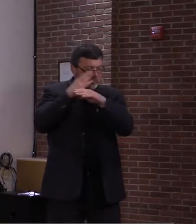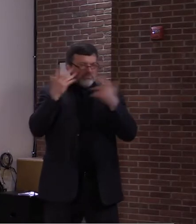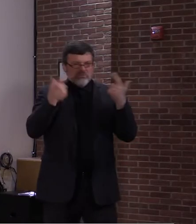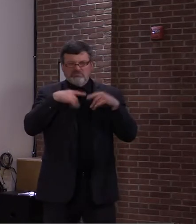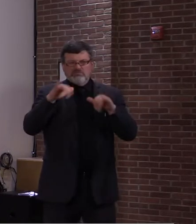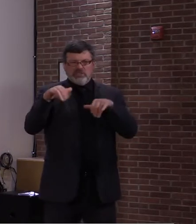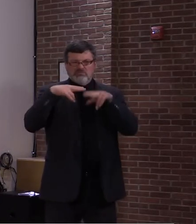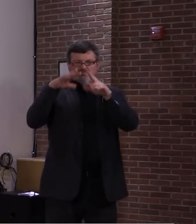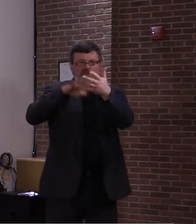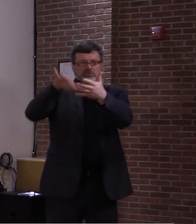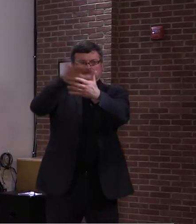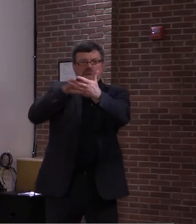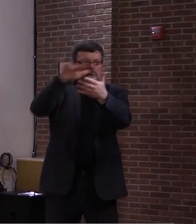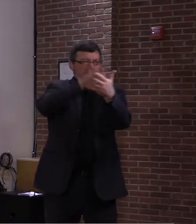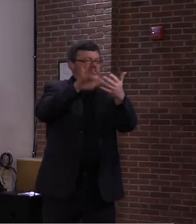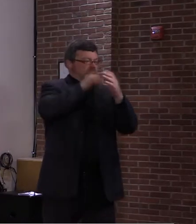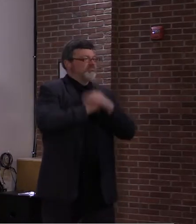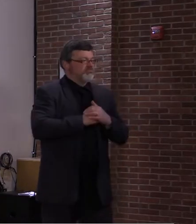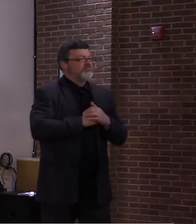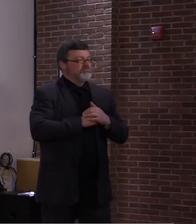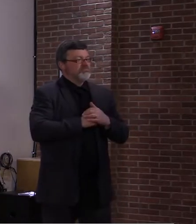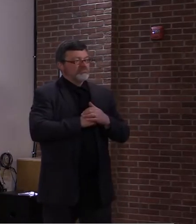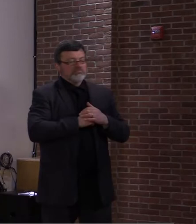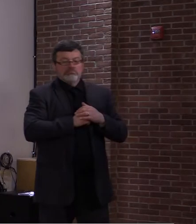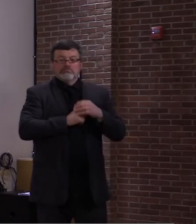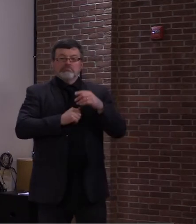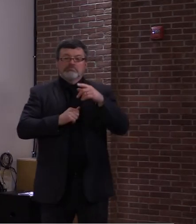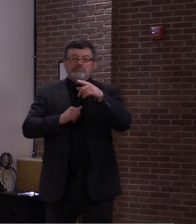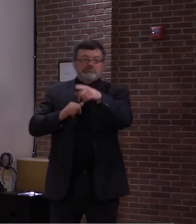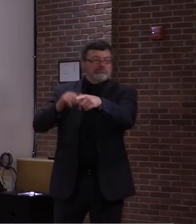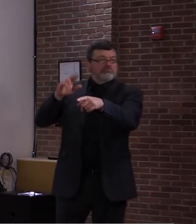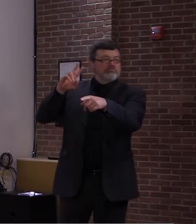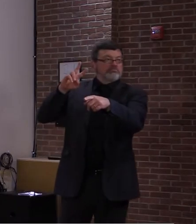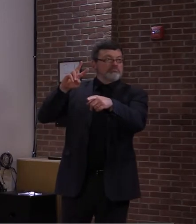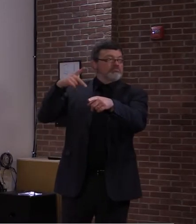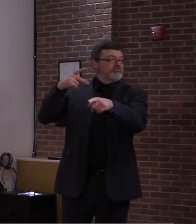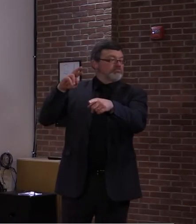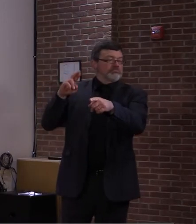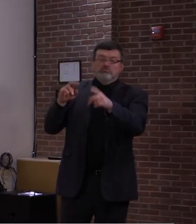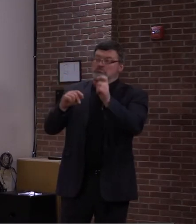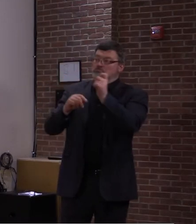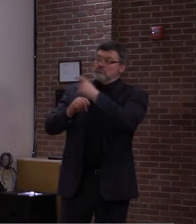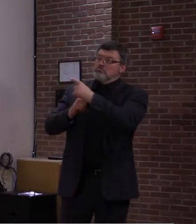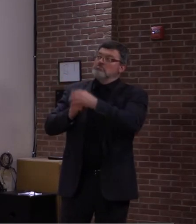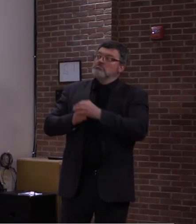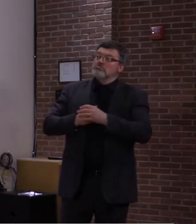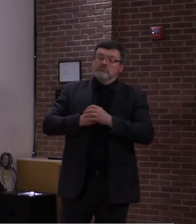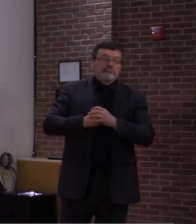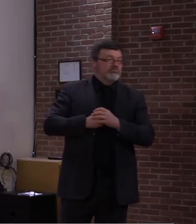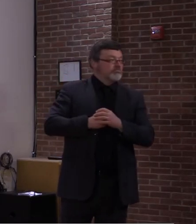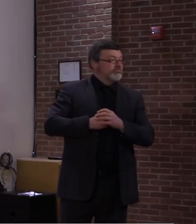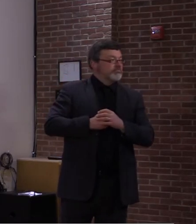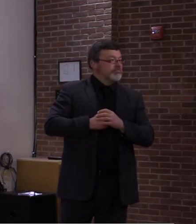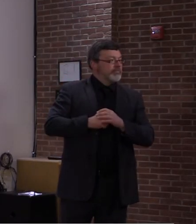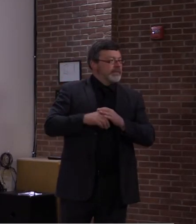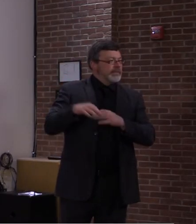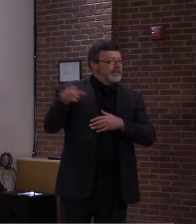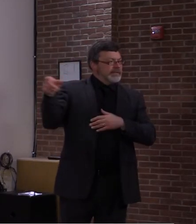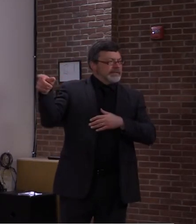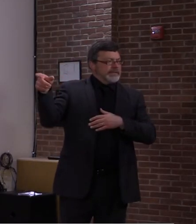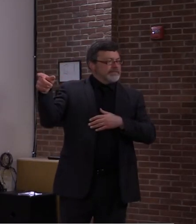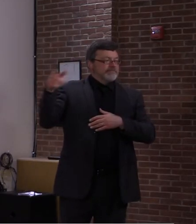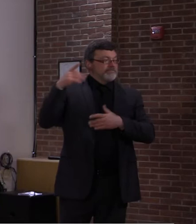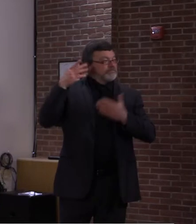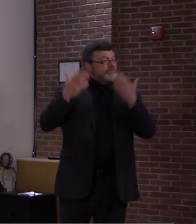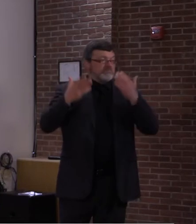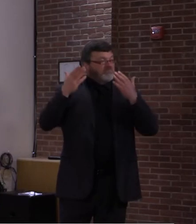their mental approach to COVID in that, as you were saying, if you're fully vaccinated and you've had a booster, and if you